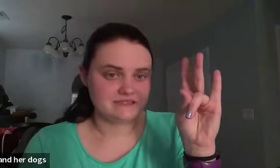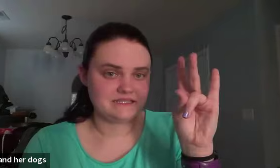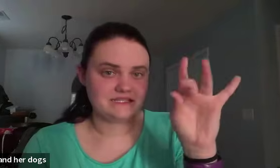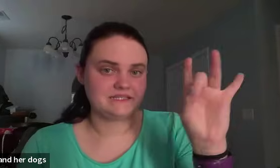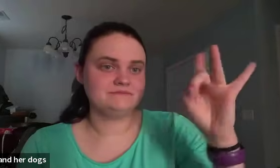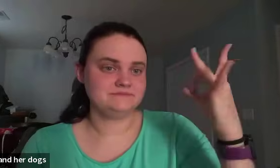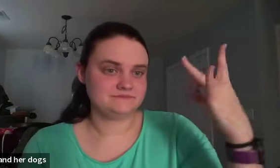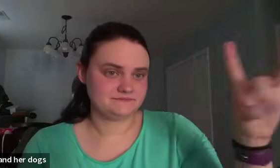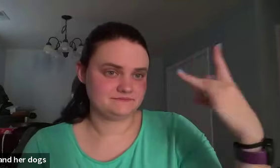18,